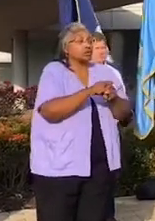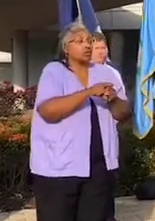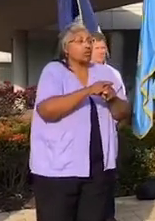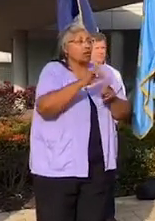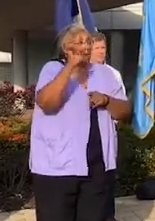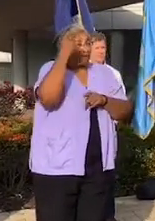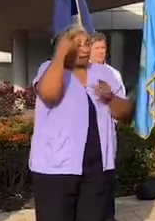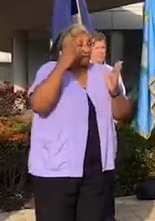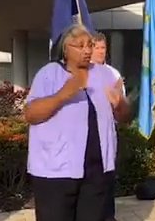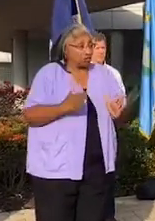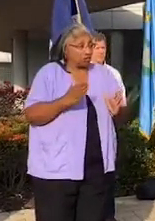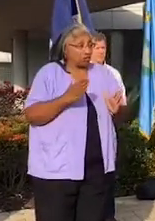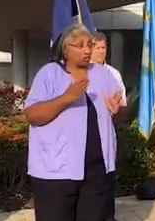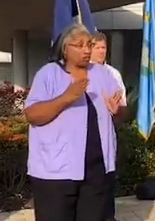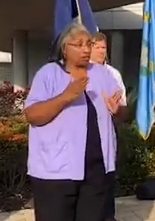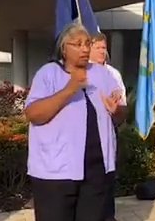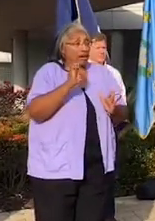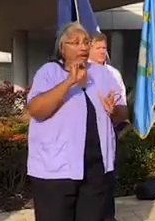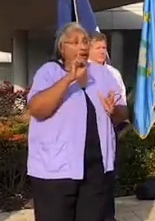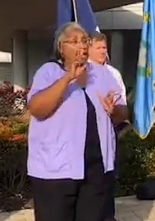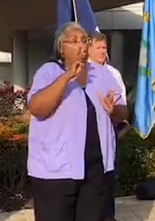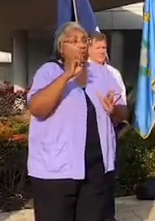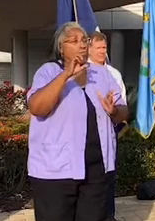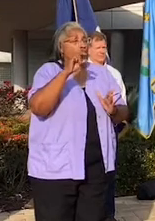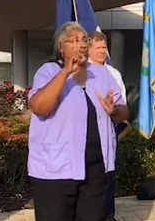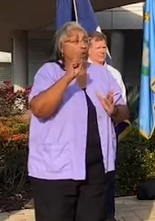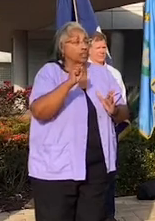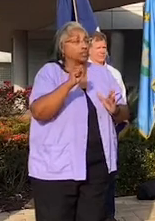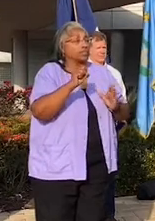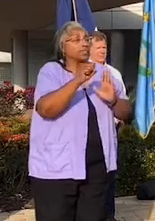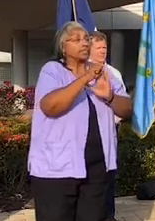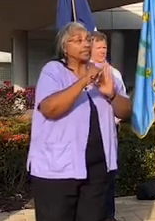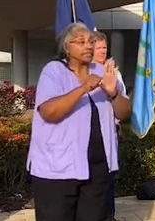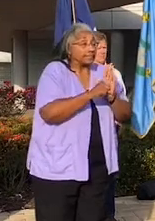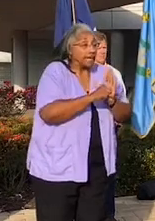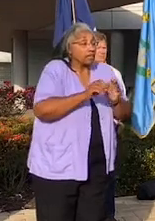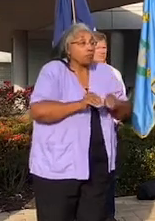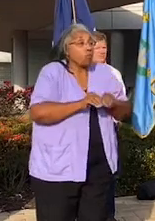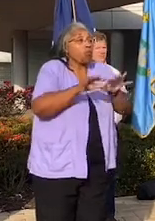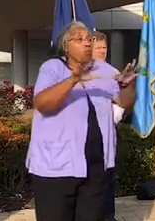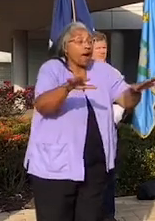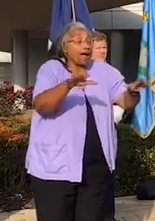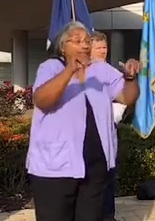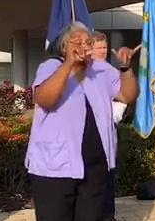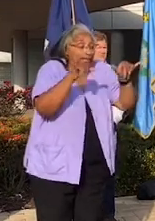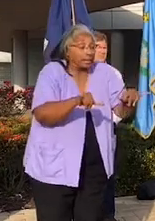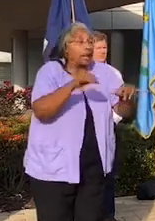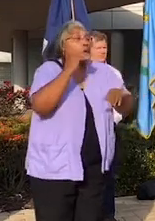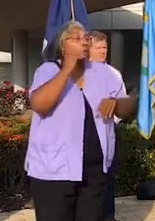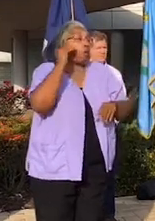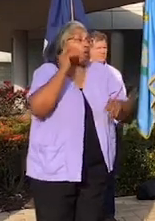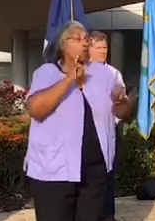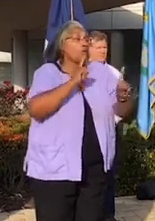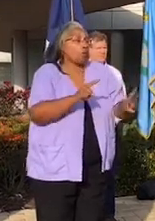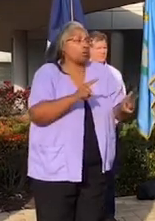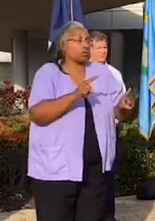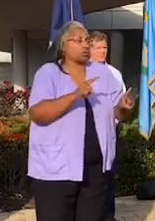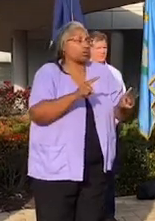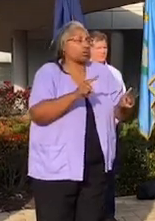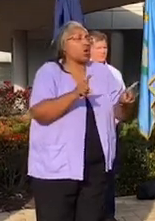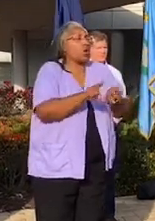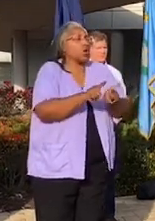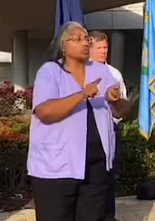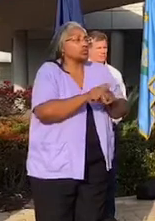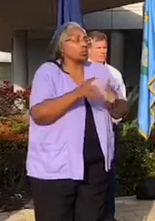Bel Edwards, of course, did a statewide stay-at-home order. This is in line with the steps that we